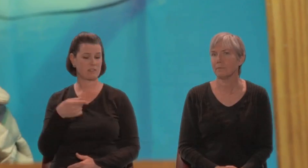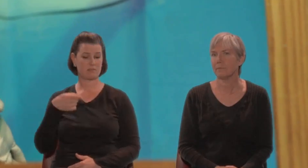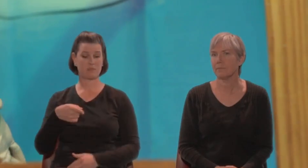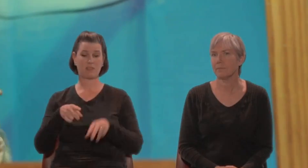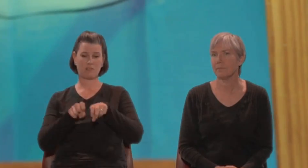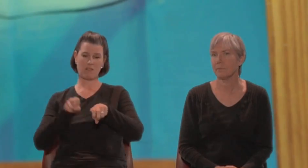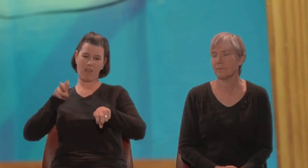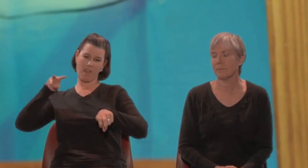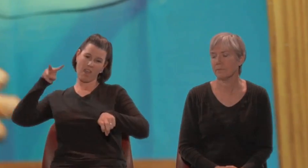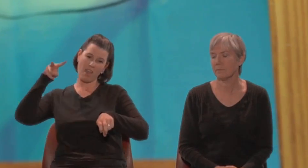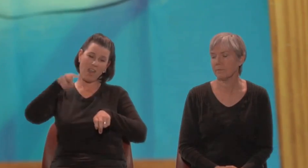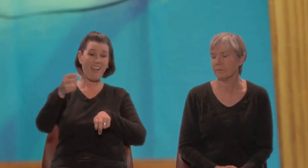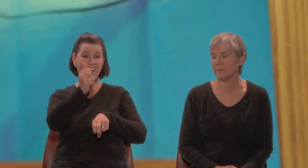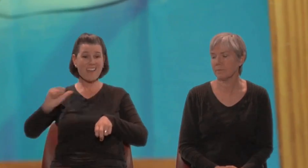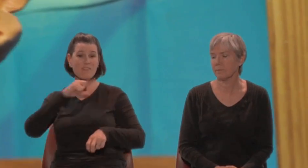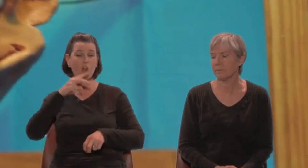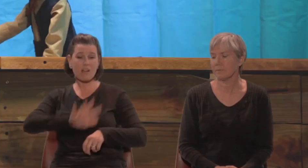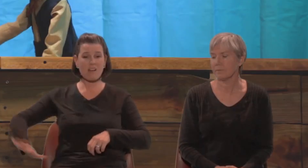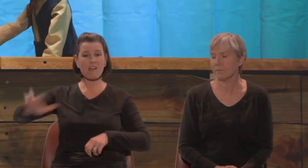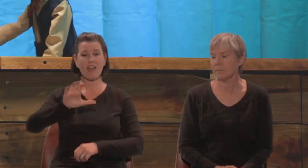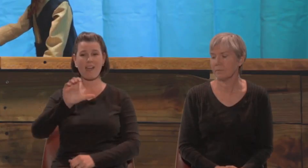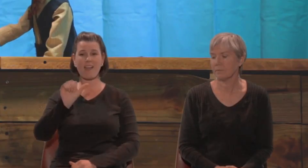any frog in Calaveras County.